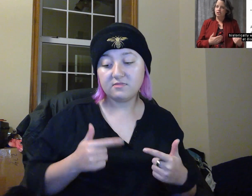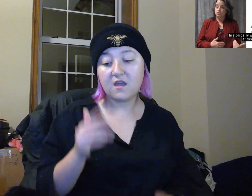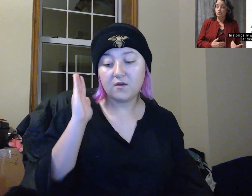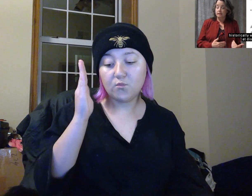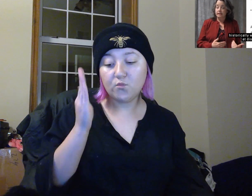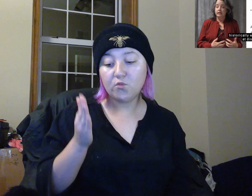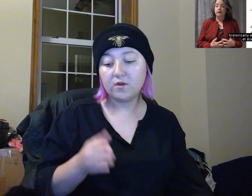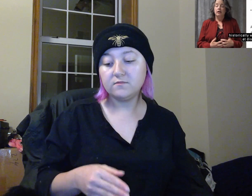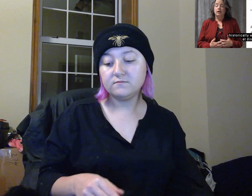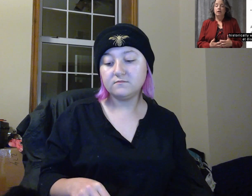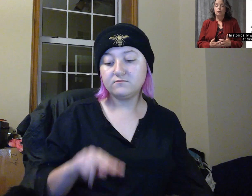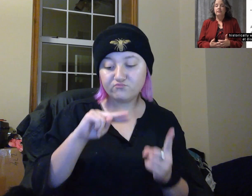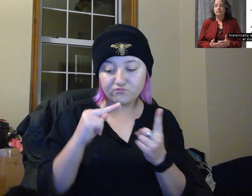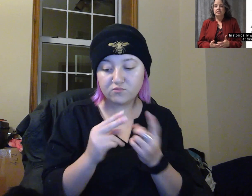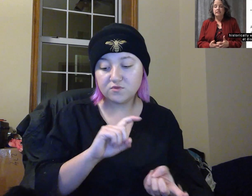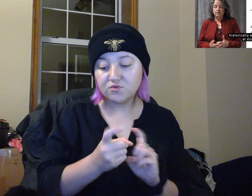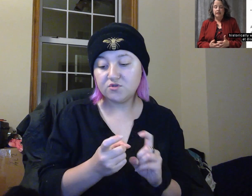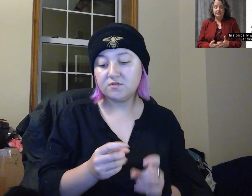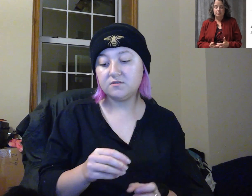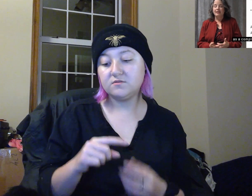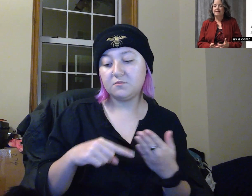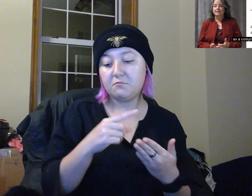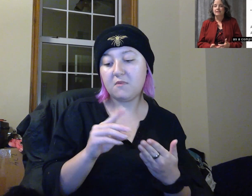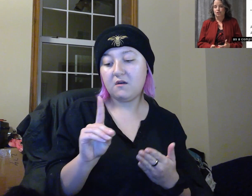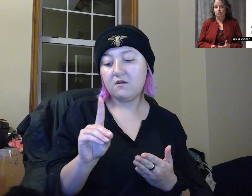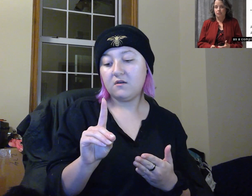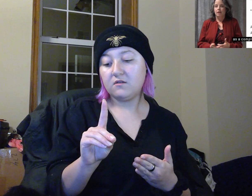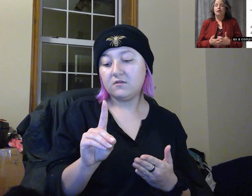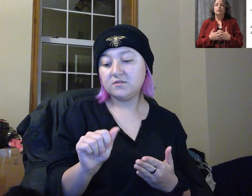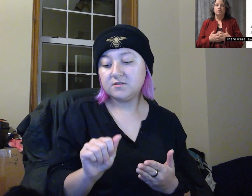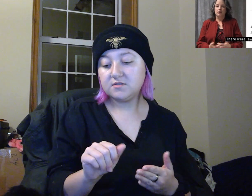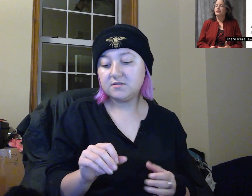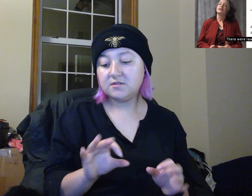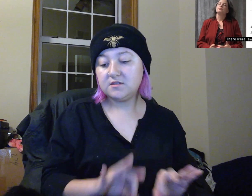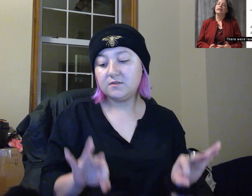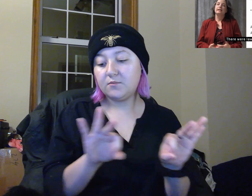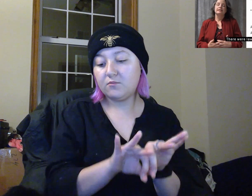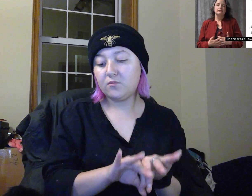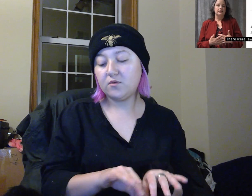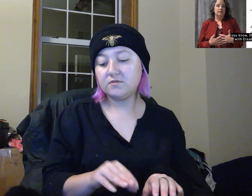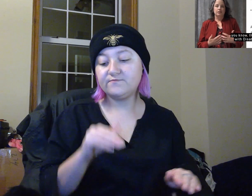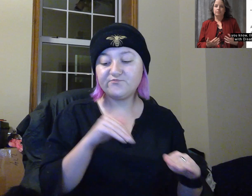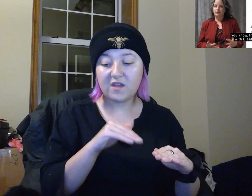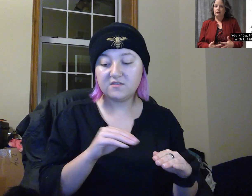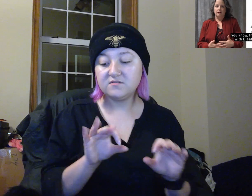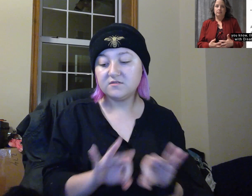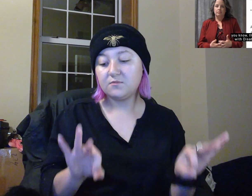is historically we have looked at disability as a compliance issue. There were laws set in place,